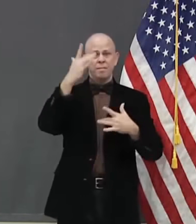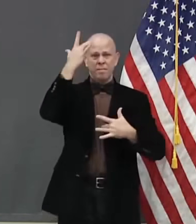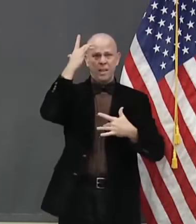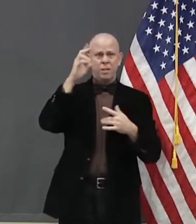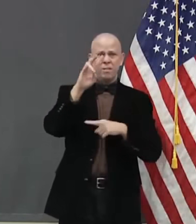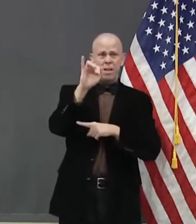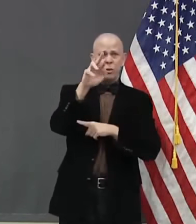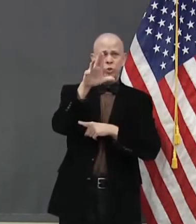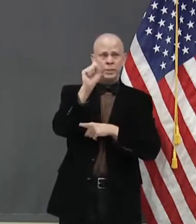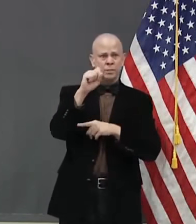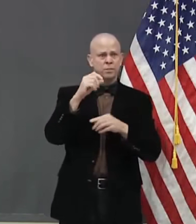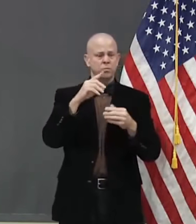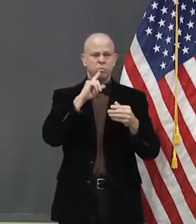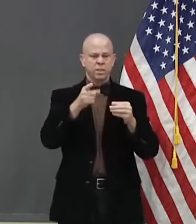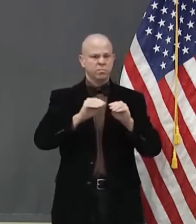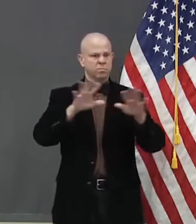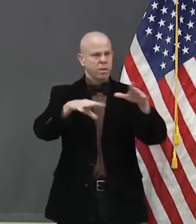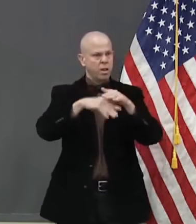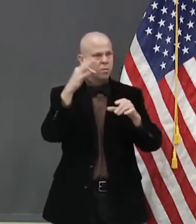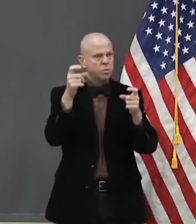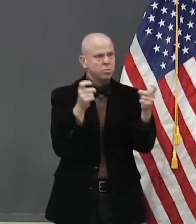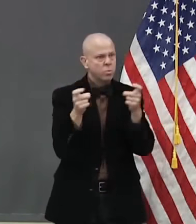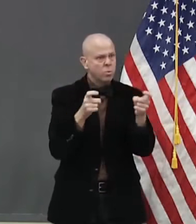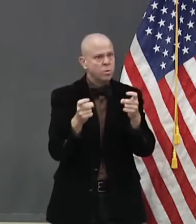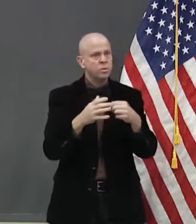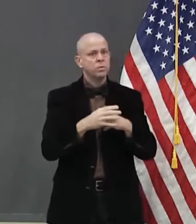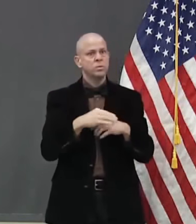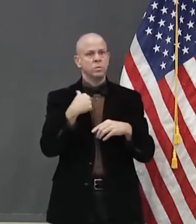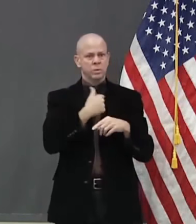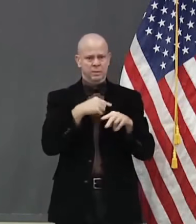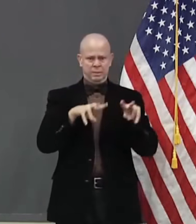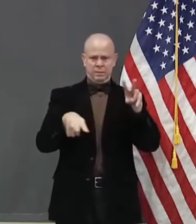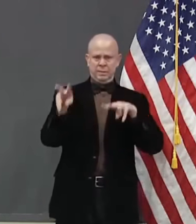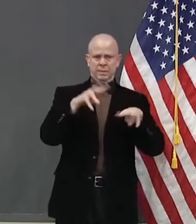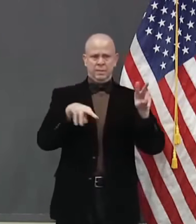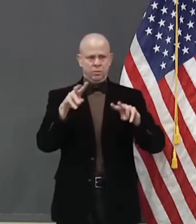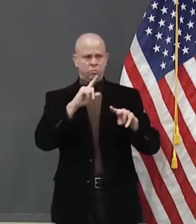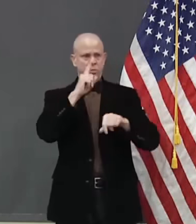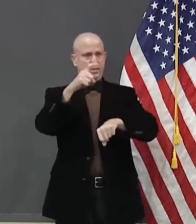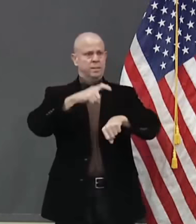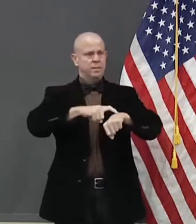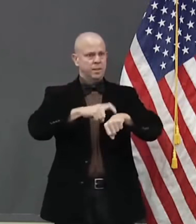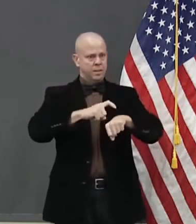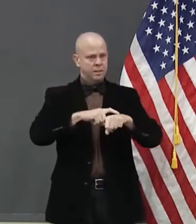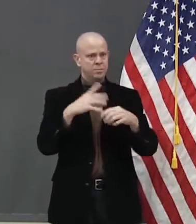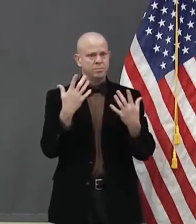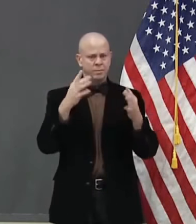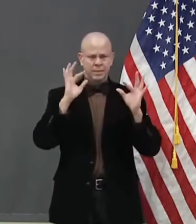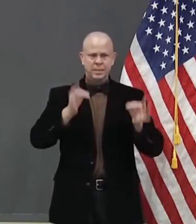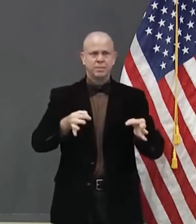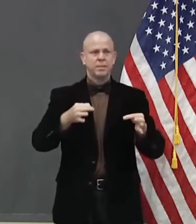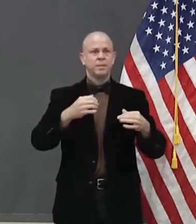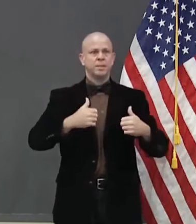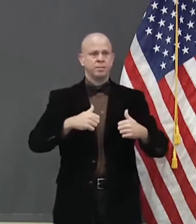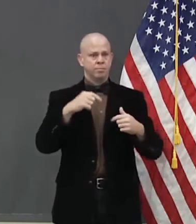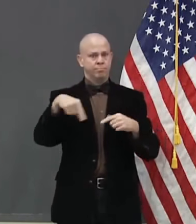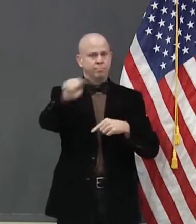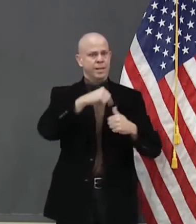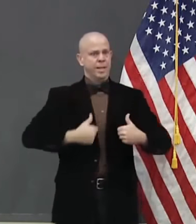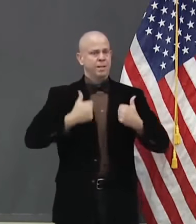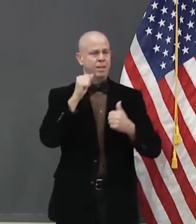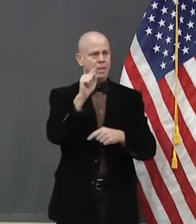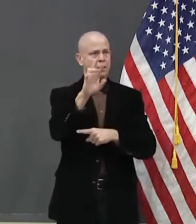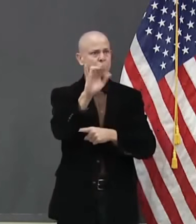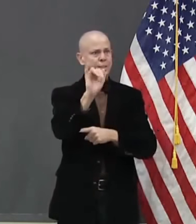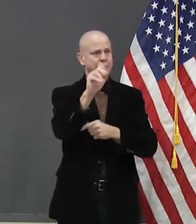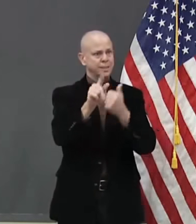out of control. We're seeing that in real time, and certainly lives are at stake. Governors across